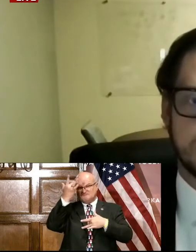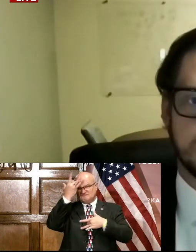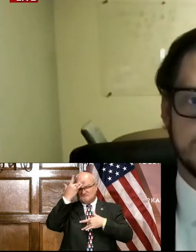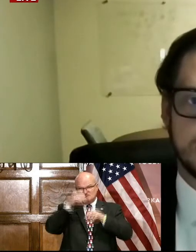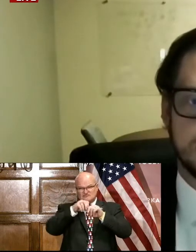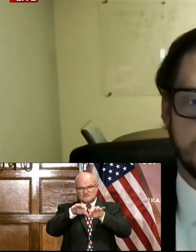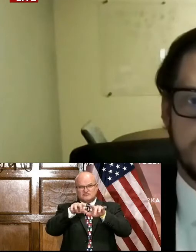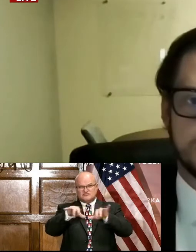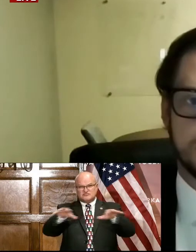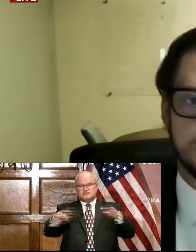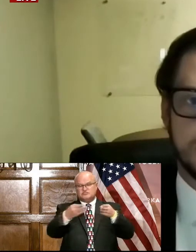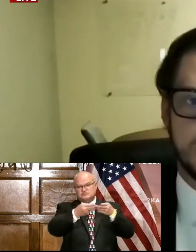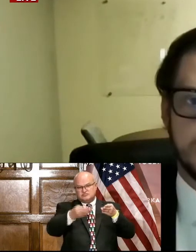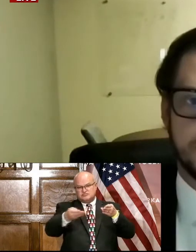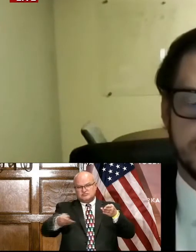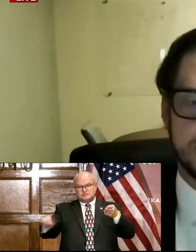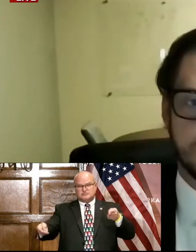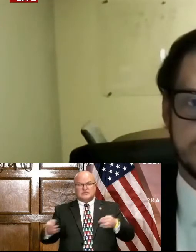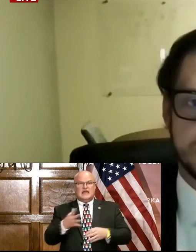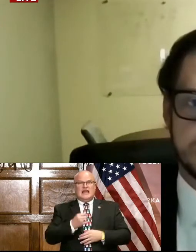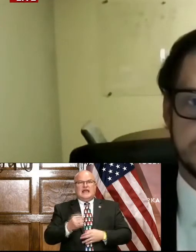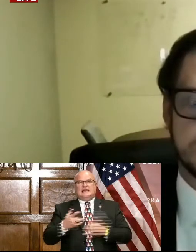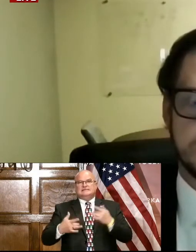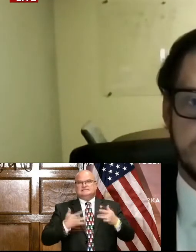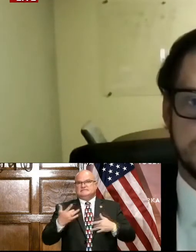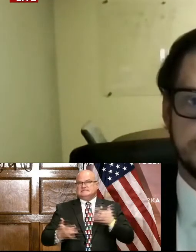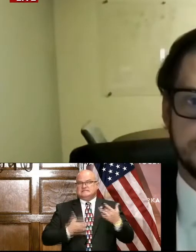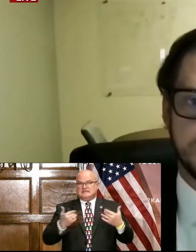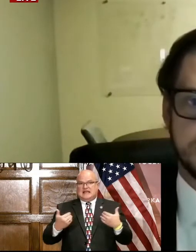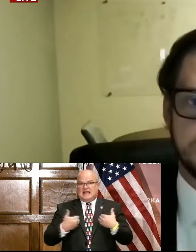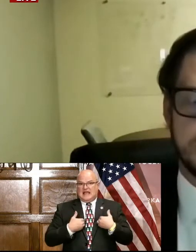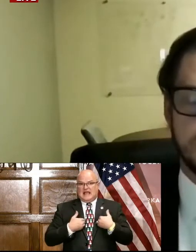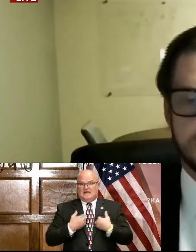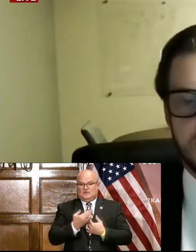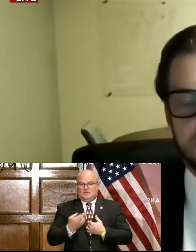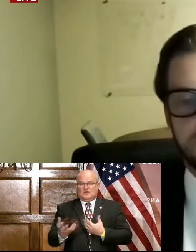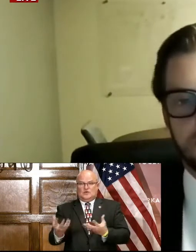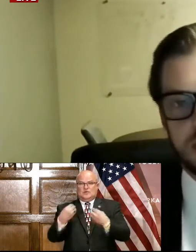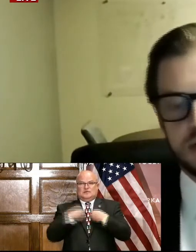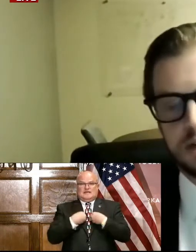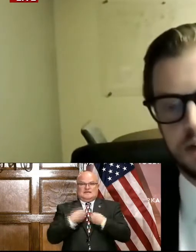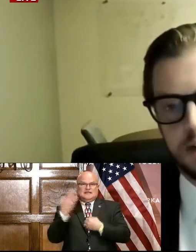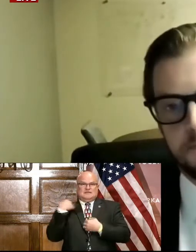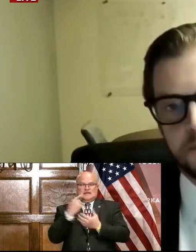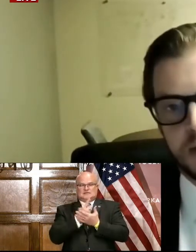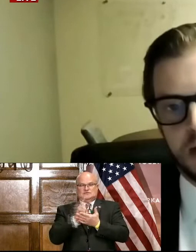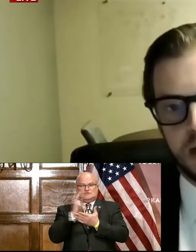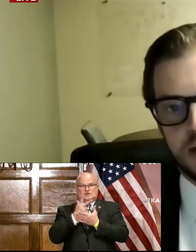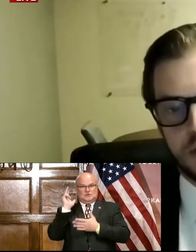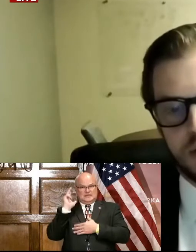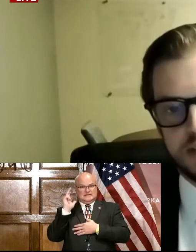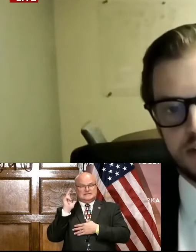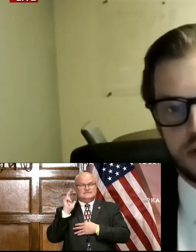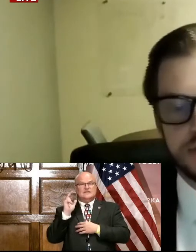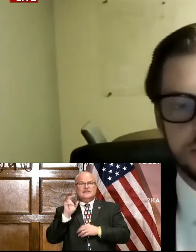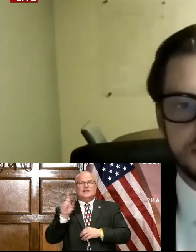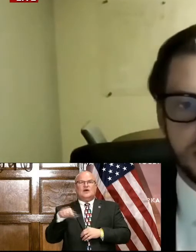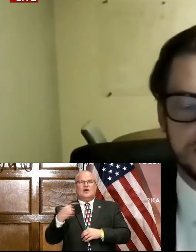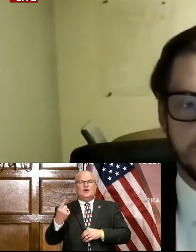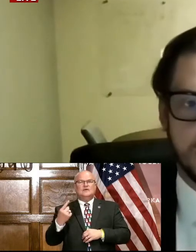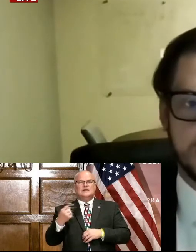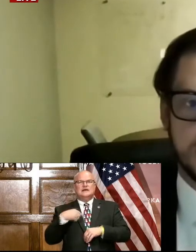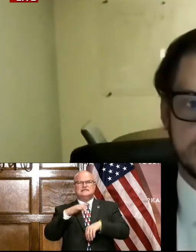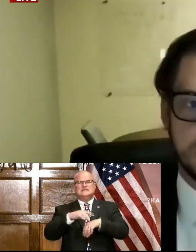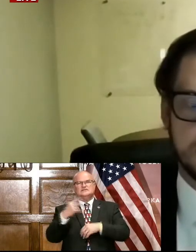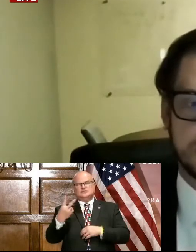and certainly welcome the resources that we've been given here over the last few weeks. And so I wanted to touch on two of